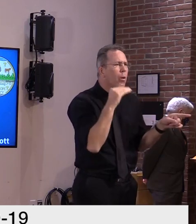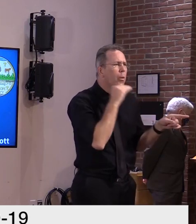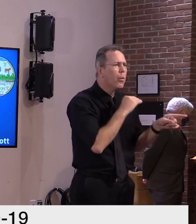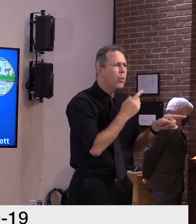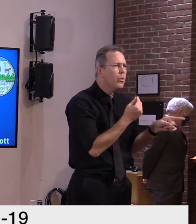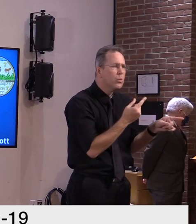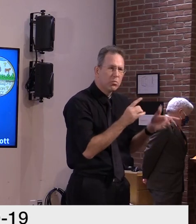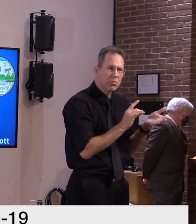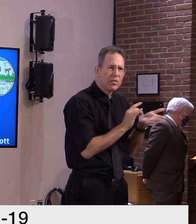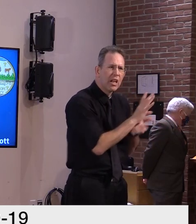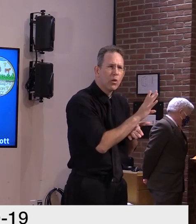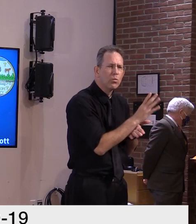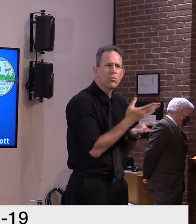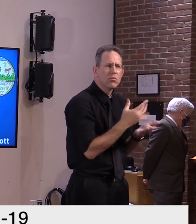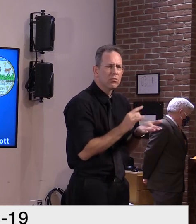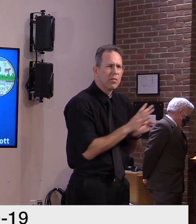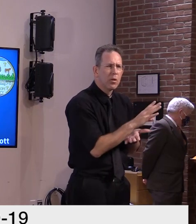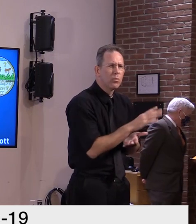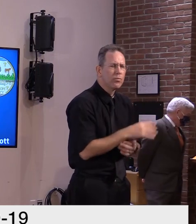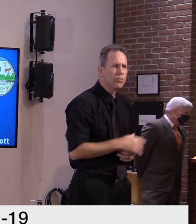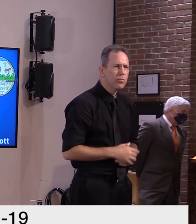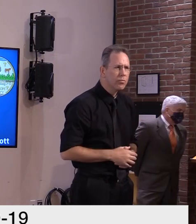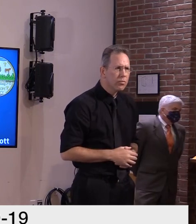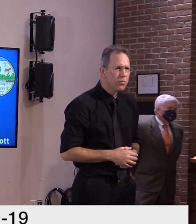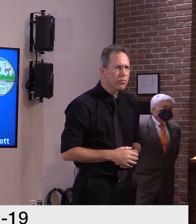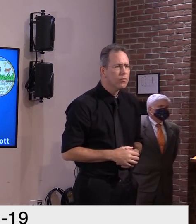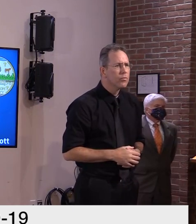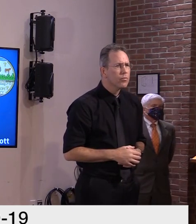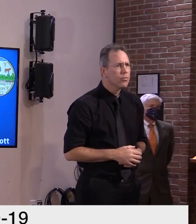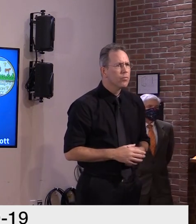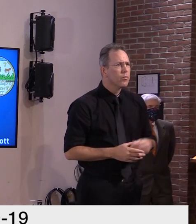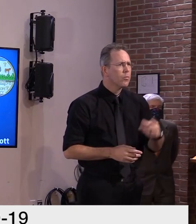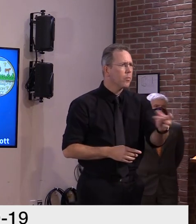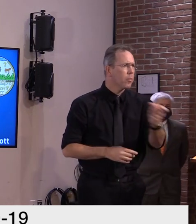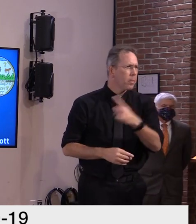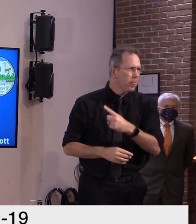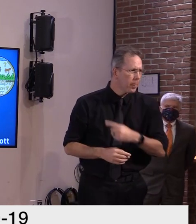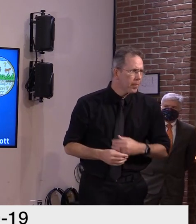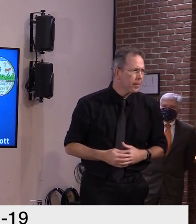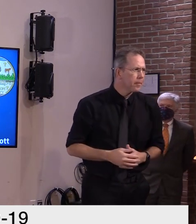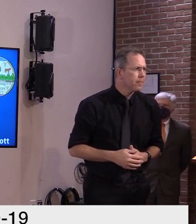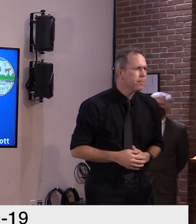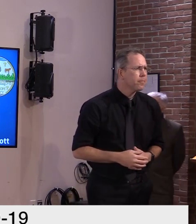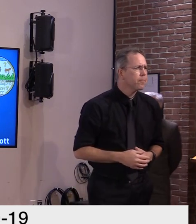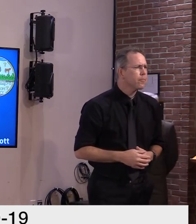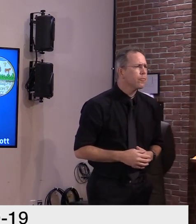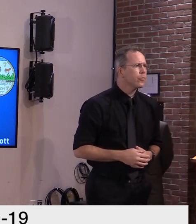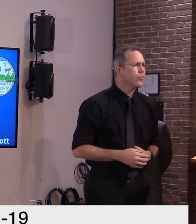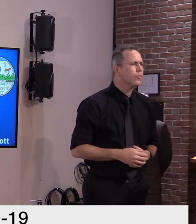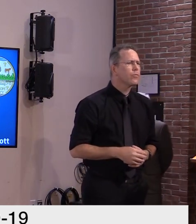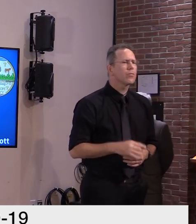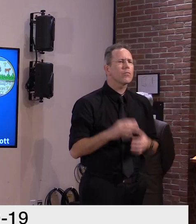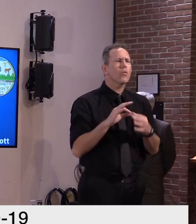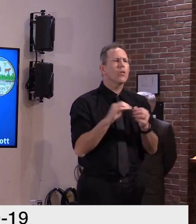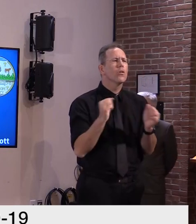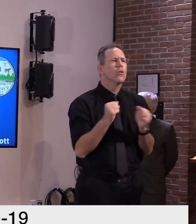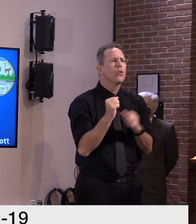state's travel guidance. And then just one quick follow-up as well on the winter sports school guidance.